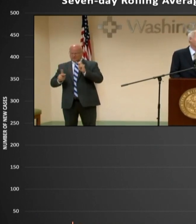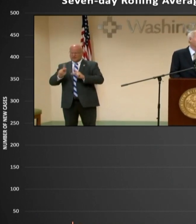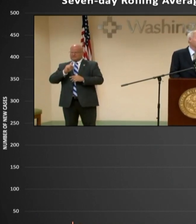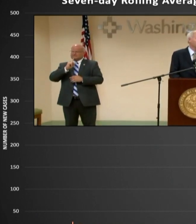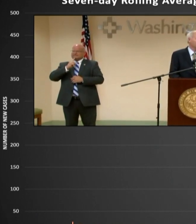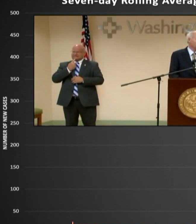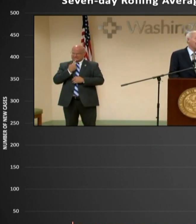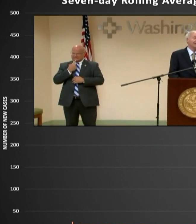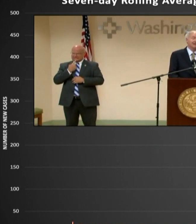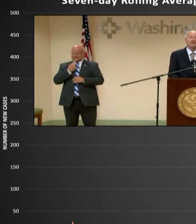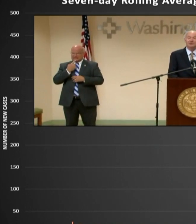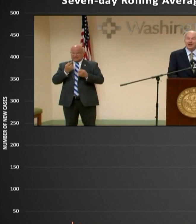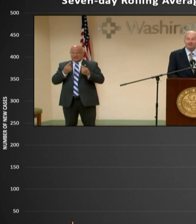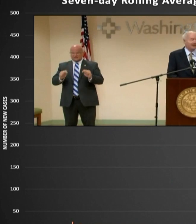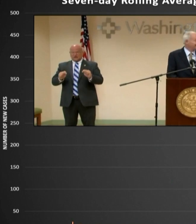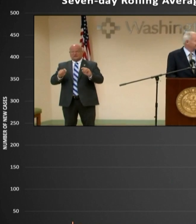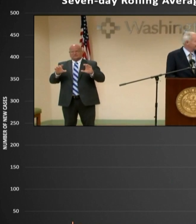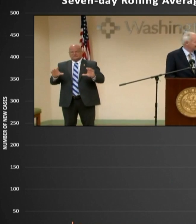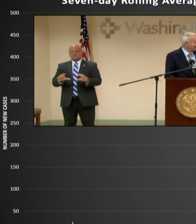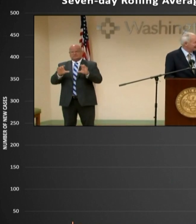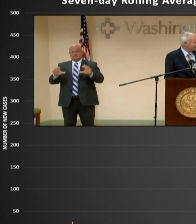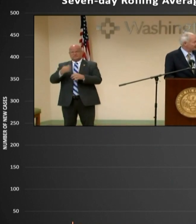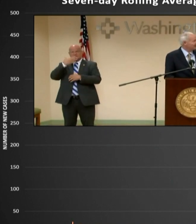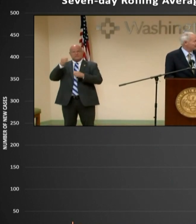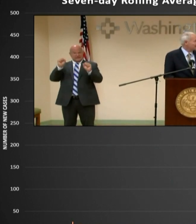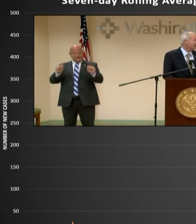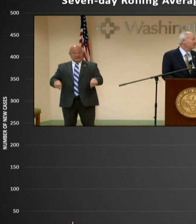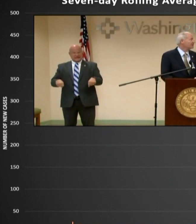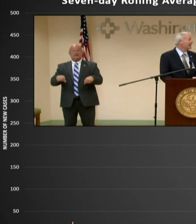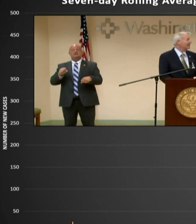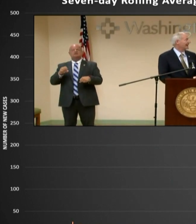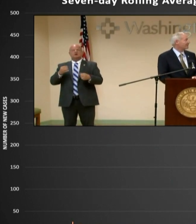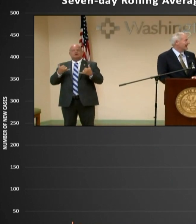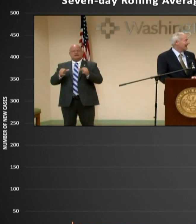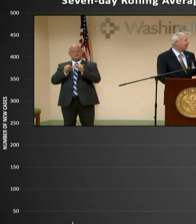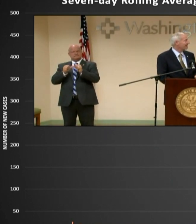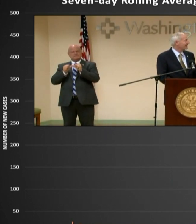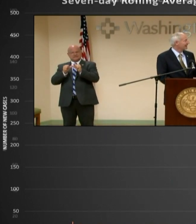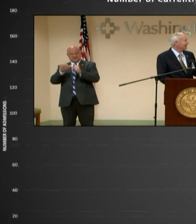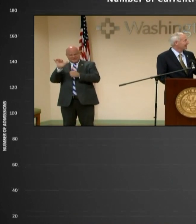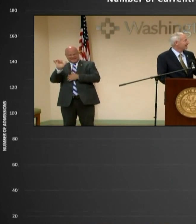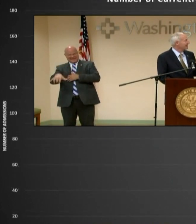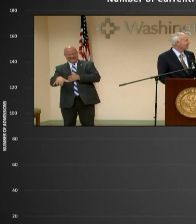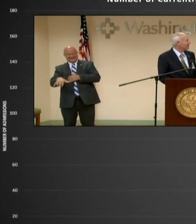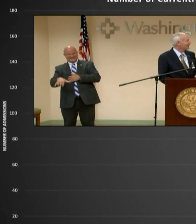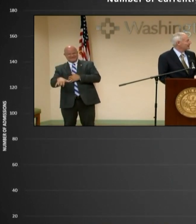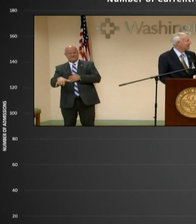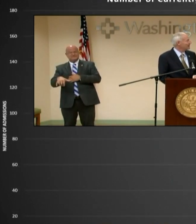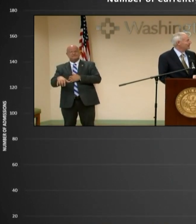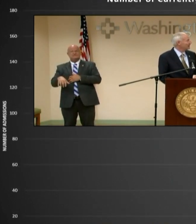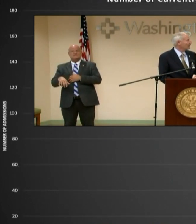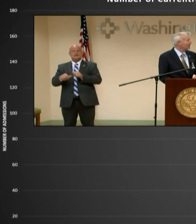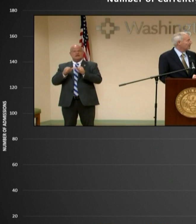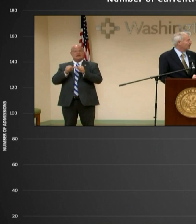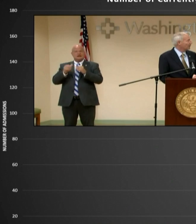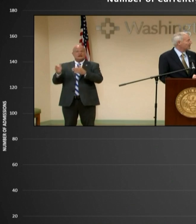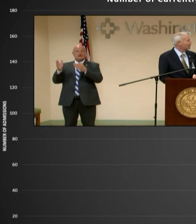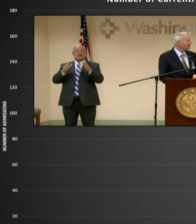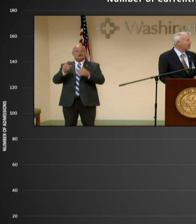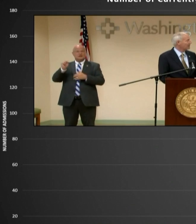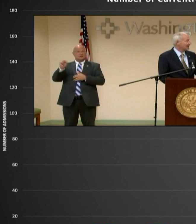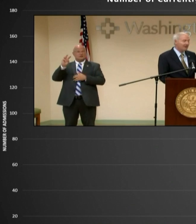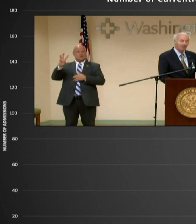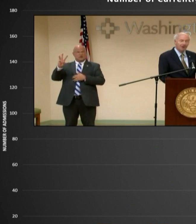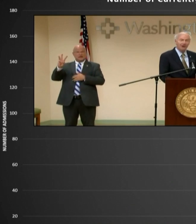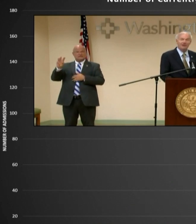it seriously and is trying to get the job done. And so let's continue down that path. And then continuing on in the